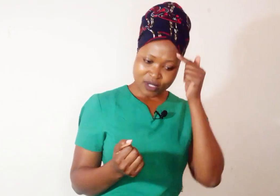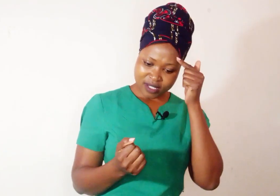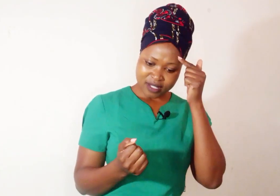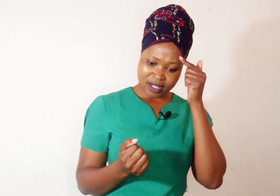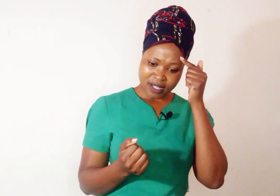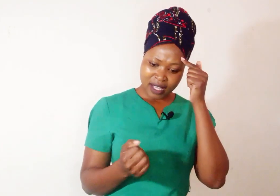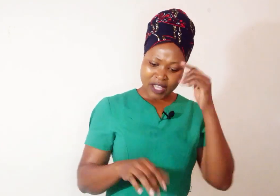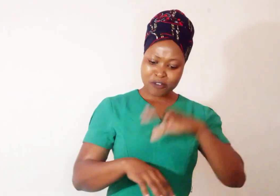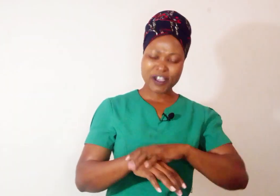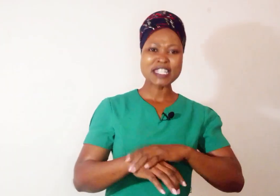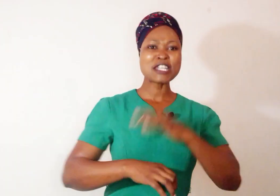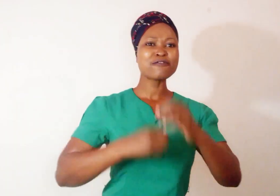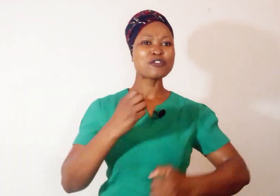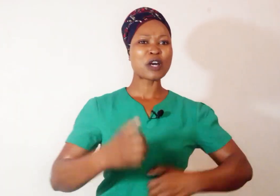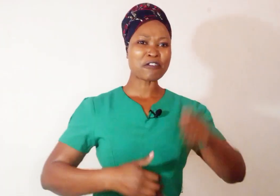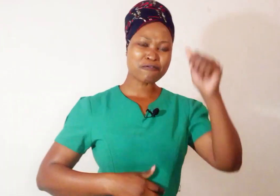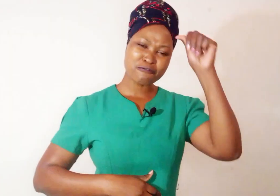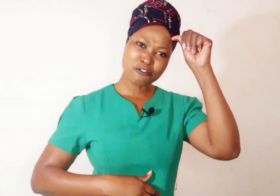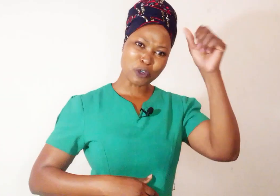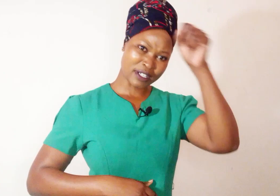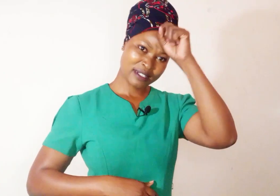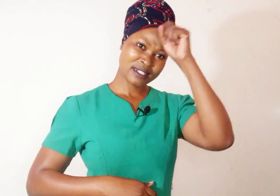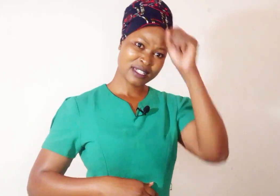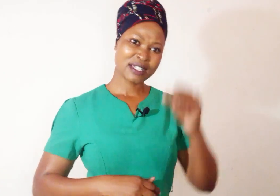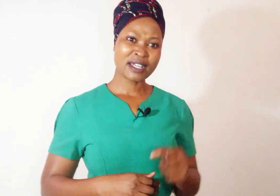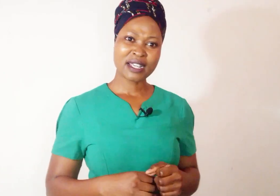Because you find if you are a fool,